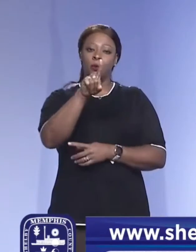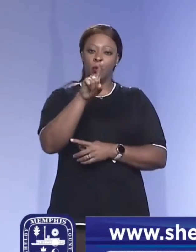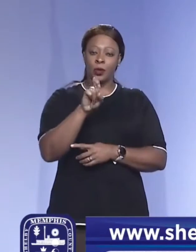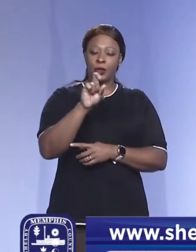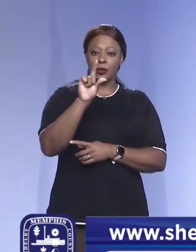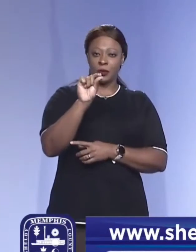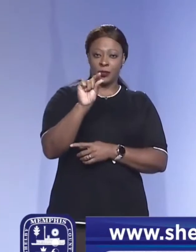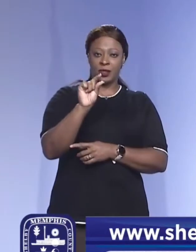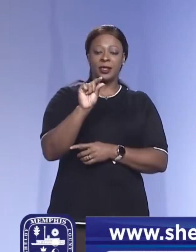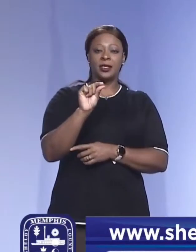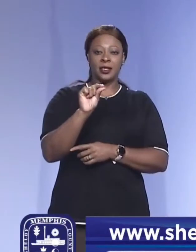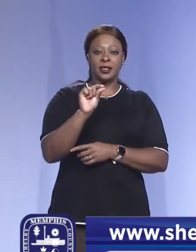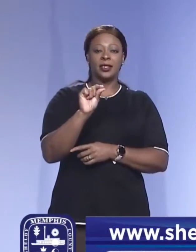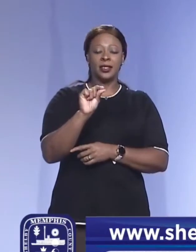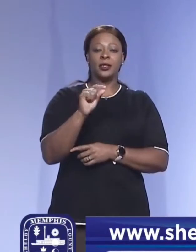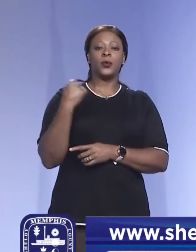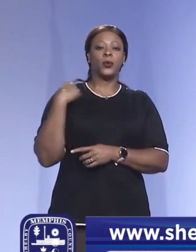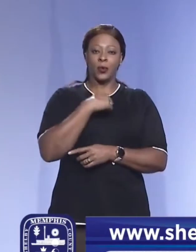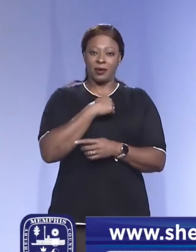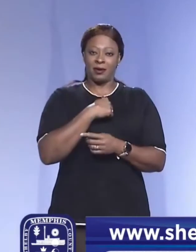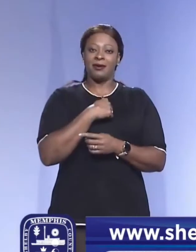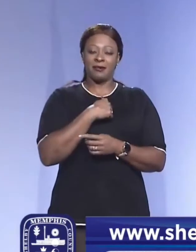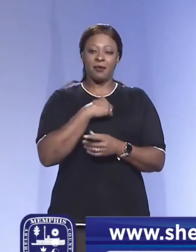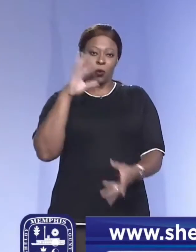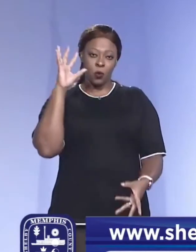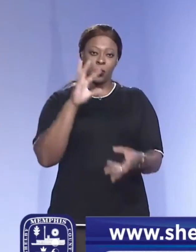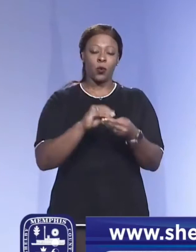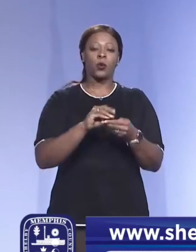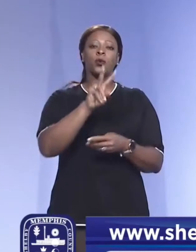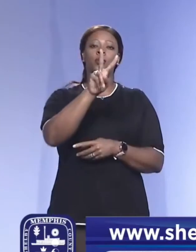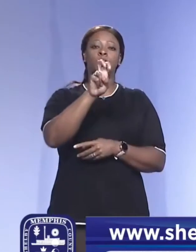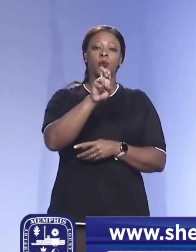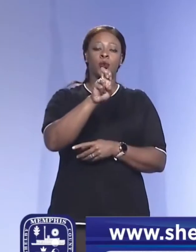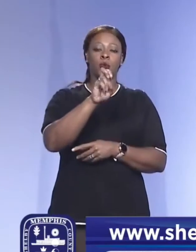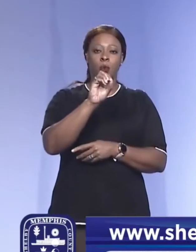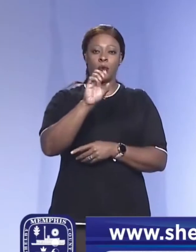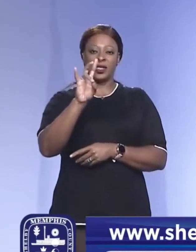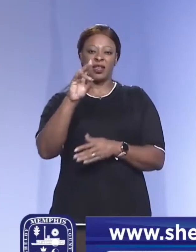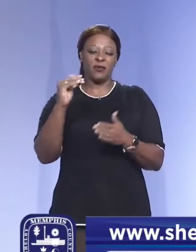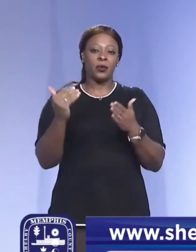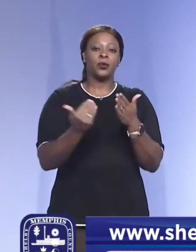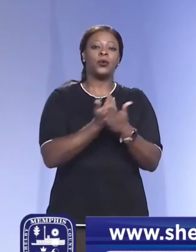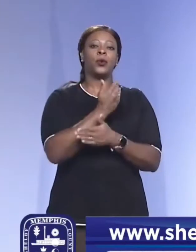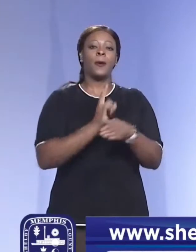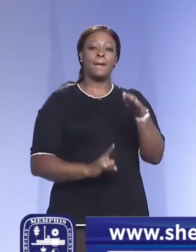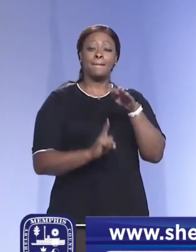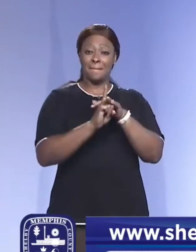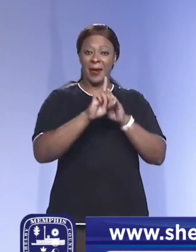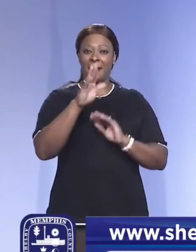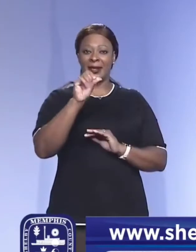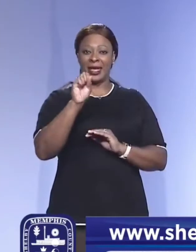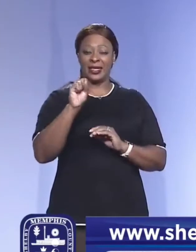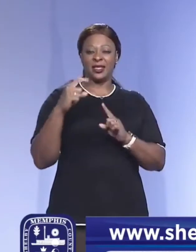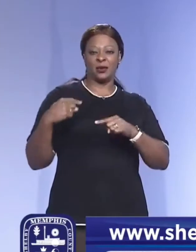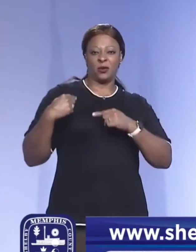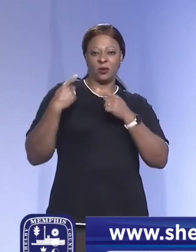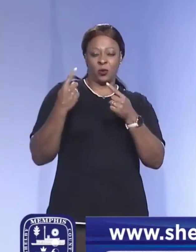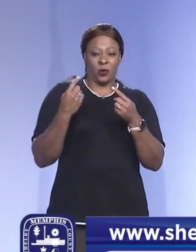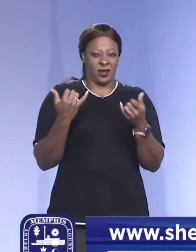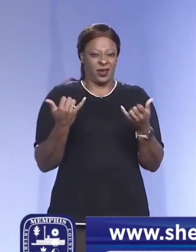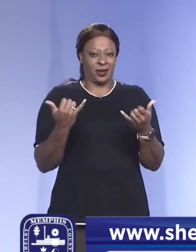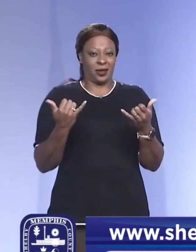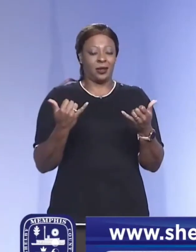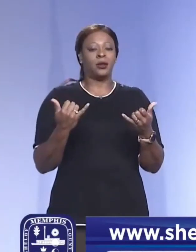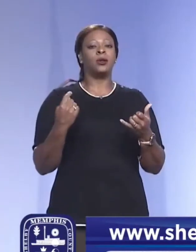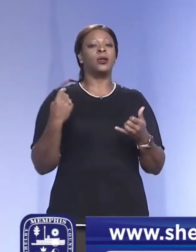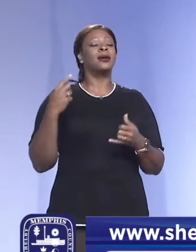22,120. We have a total of 207 new cases as of today. We